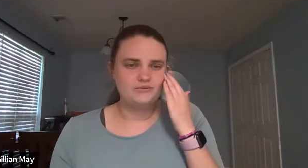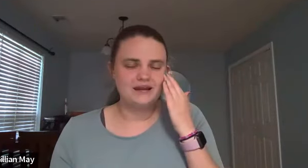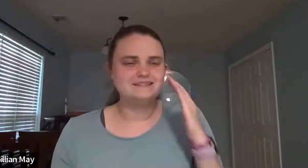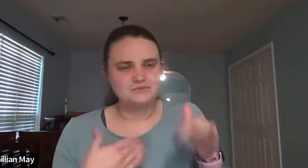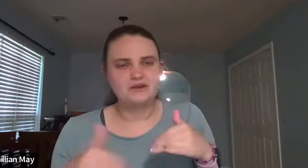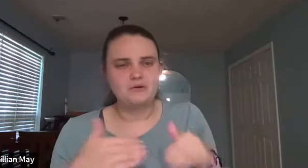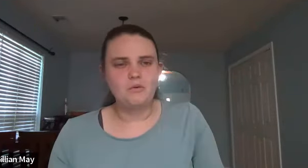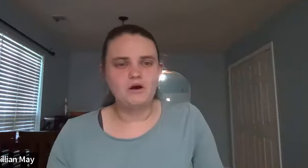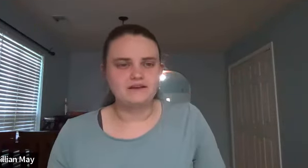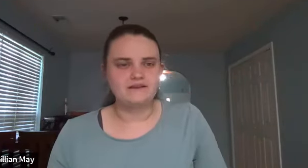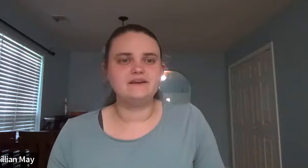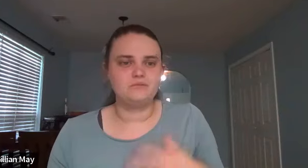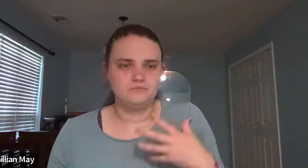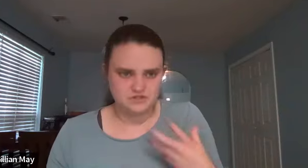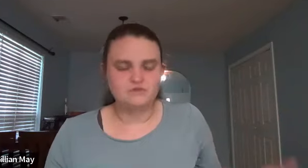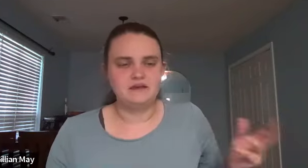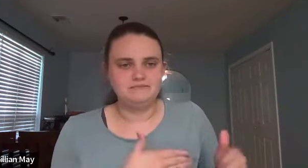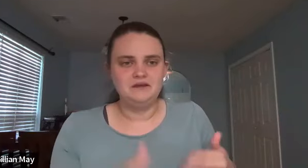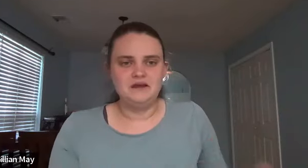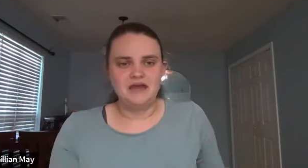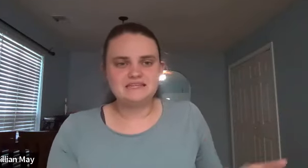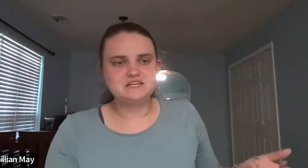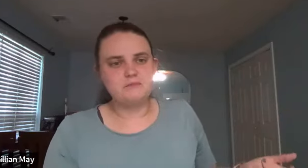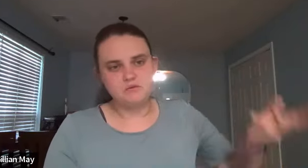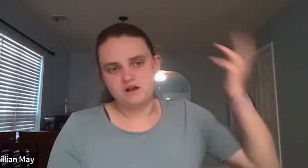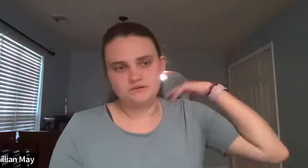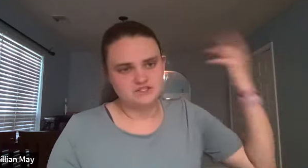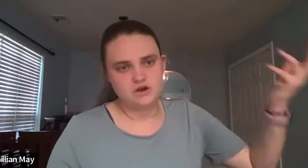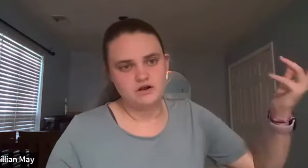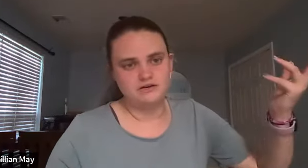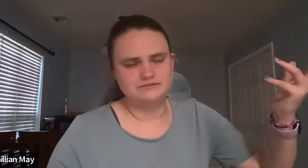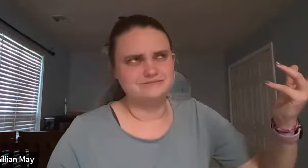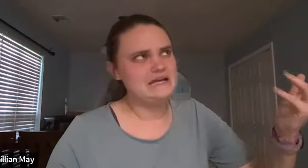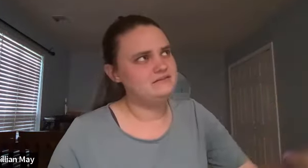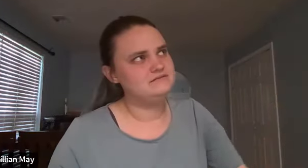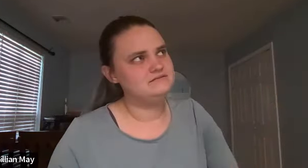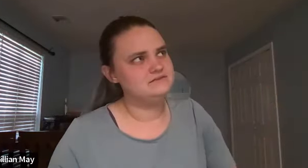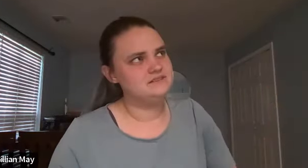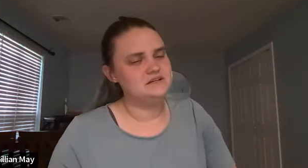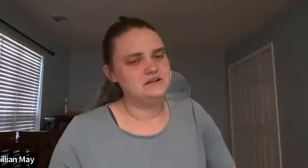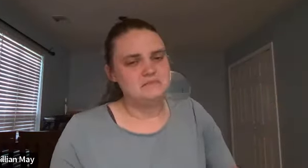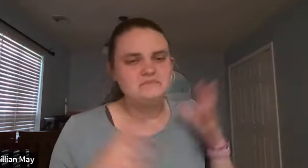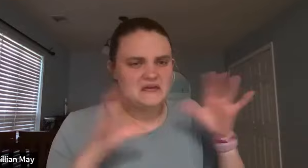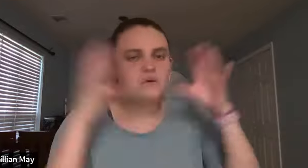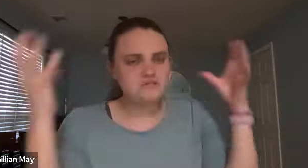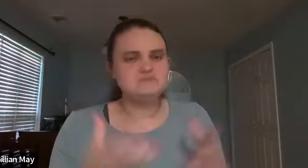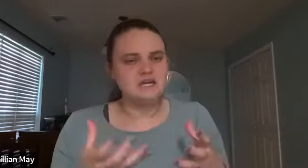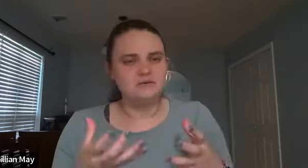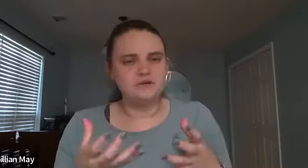I say we're going walking, like it's not me walking with the dog, or well, they know what you mean when you